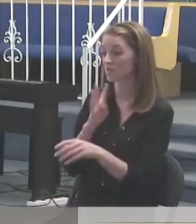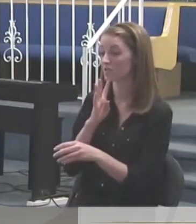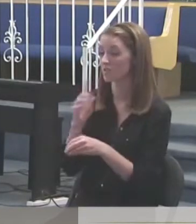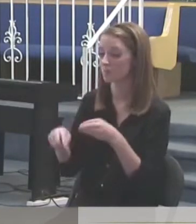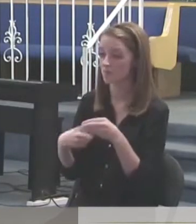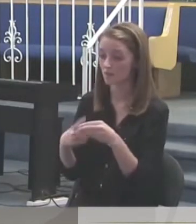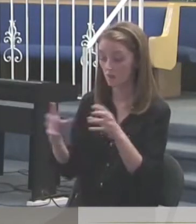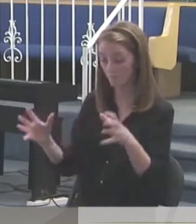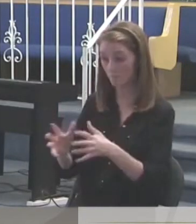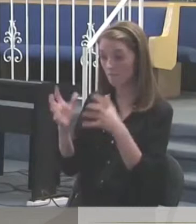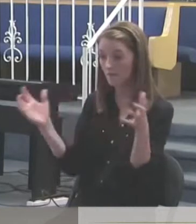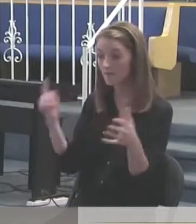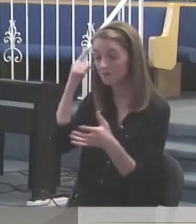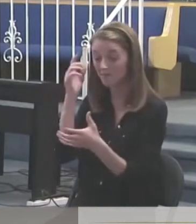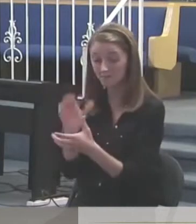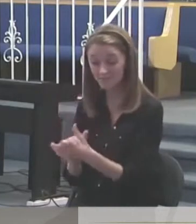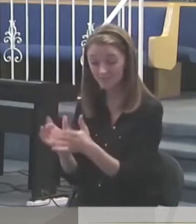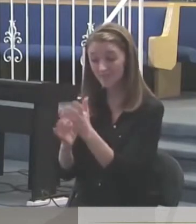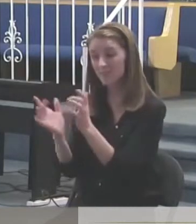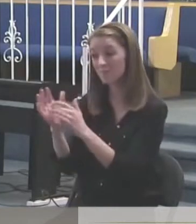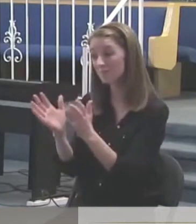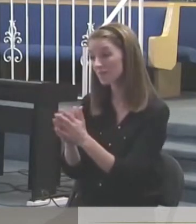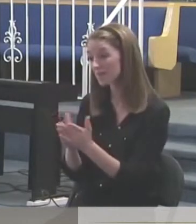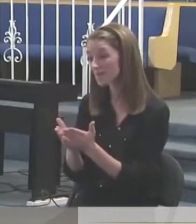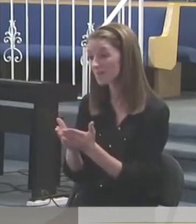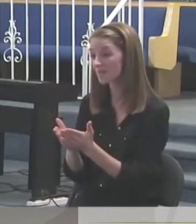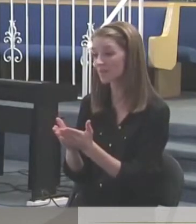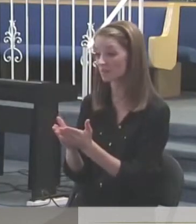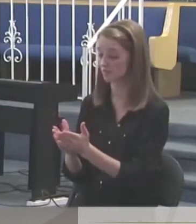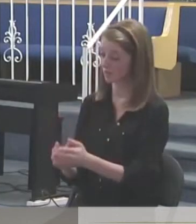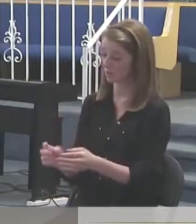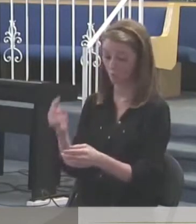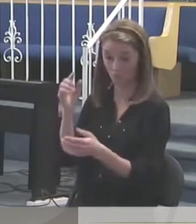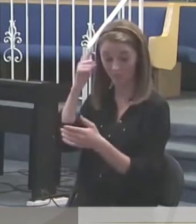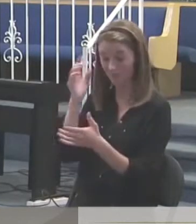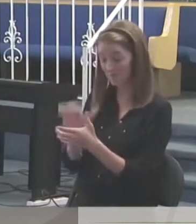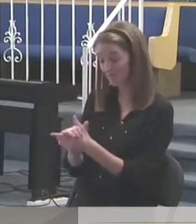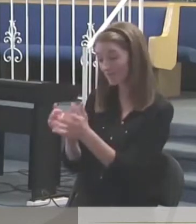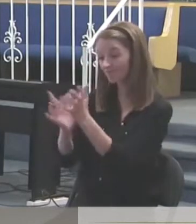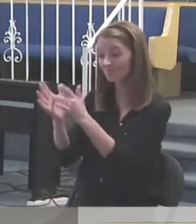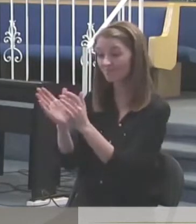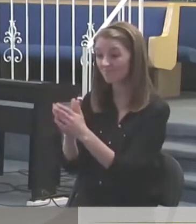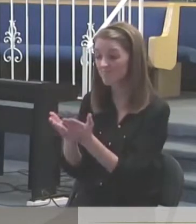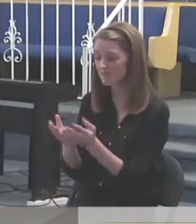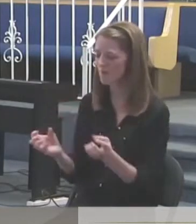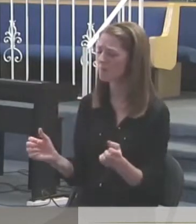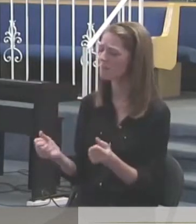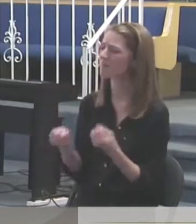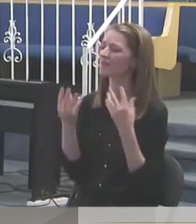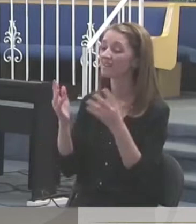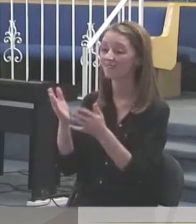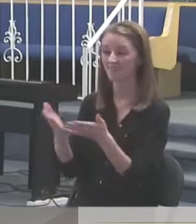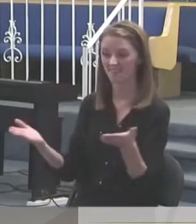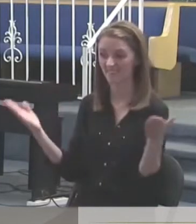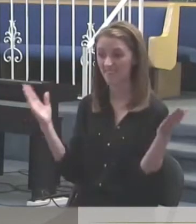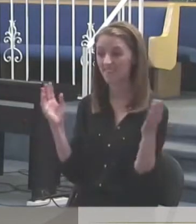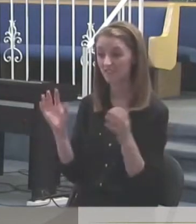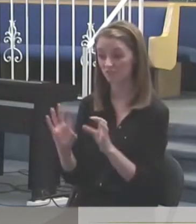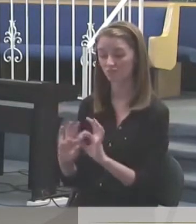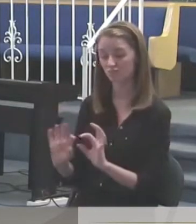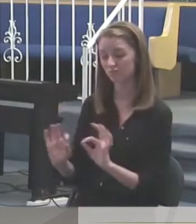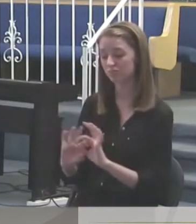believe in the Bible, how much they don't believe in the Bible. They talk about a whole lot of stuff, but how many of them took the time to